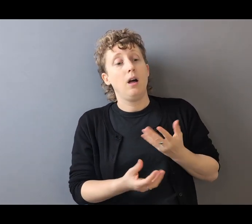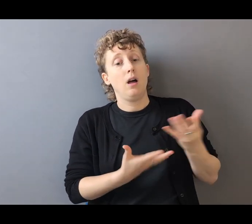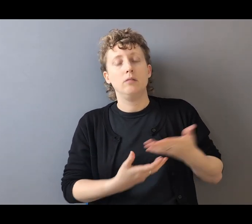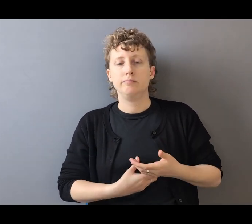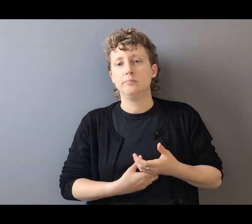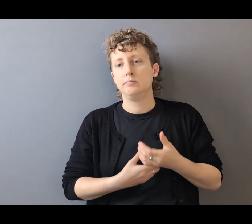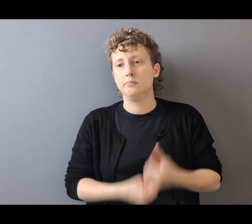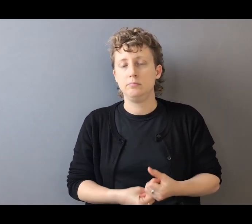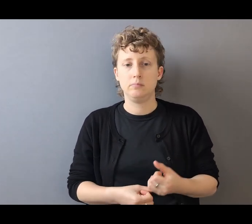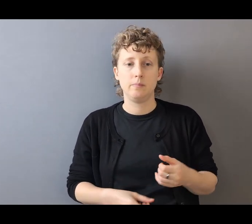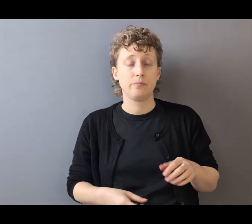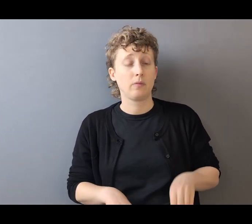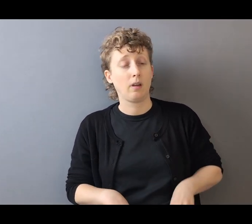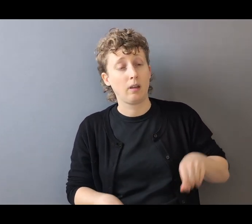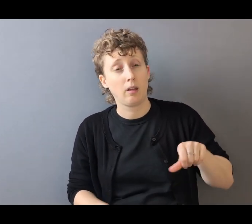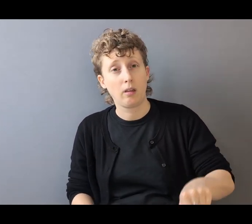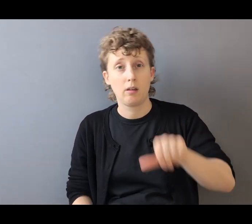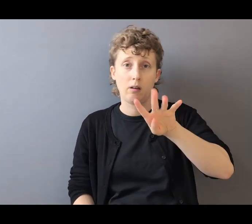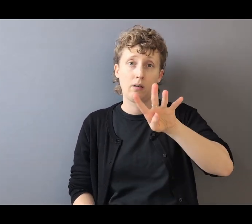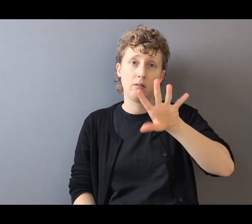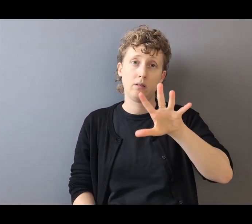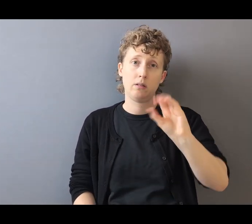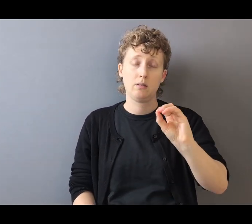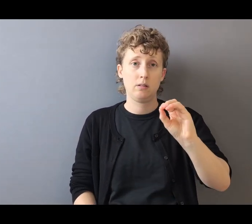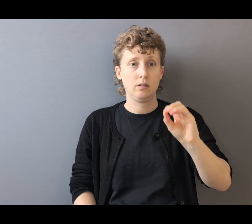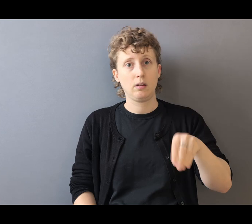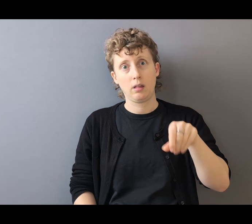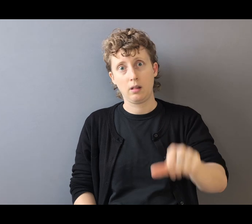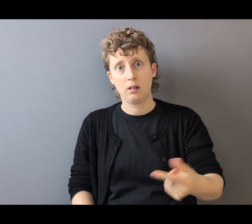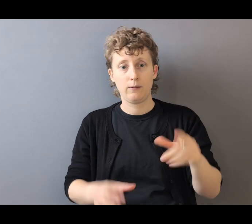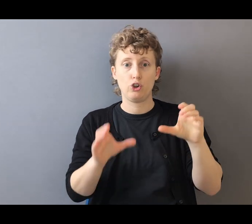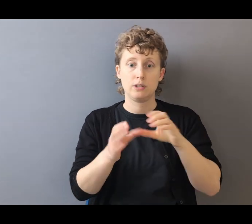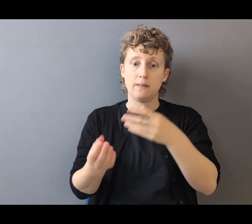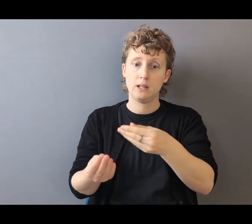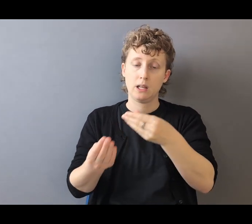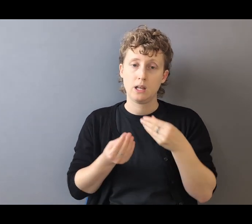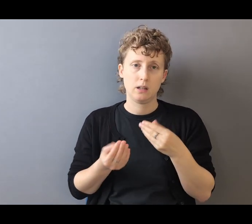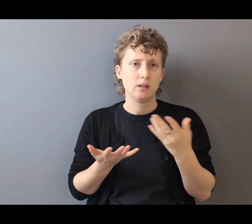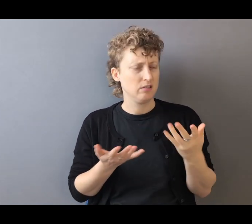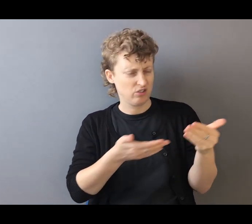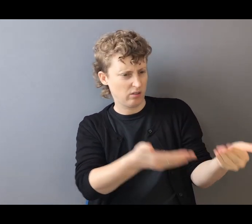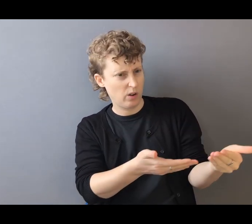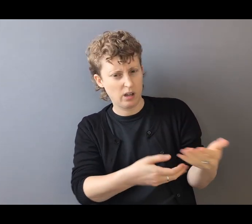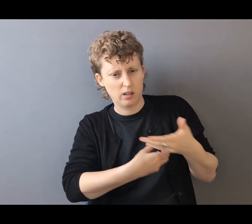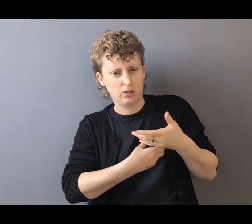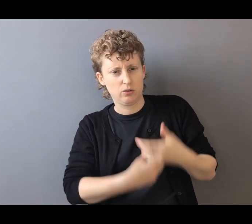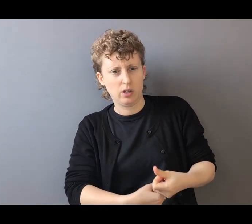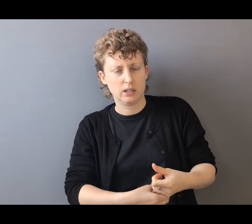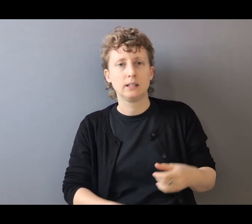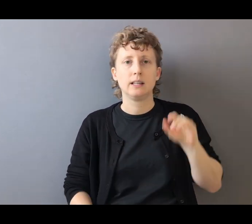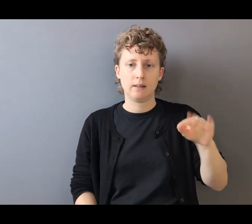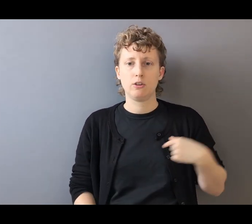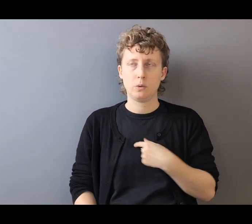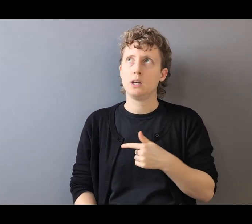$450 just for the sake of it. So if we are confident that we can take this certification, I think it must be possible in a